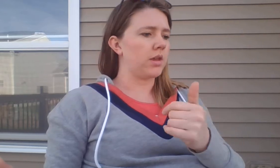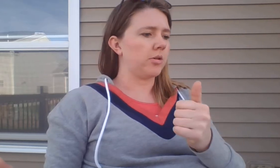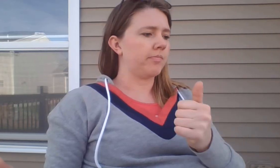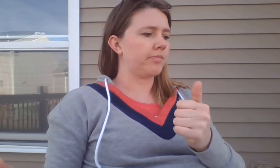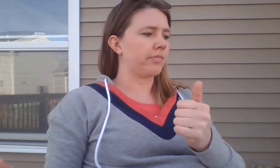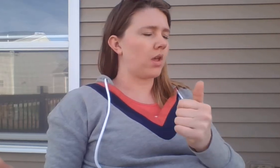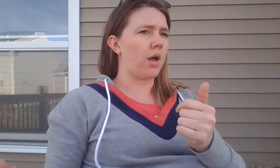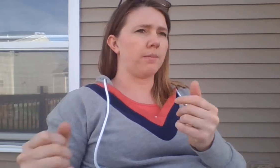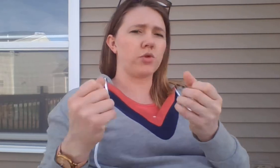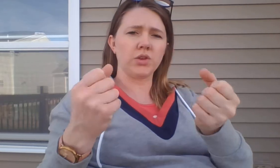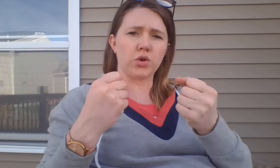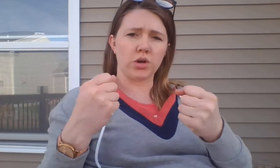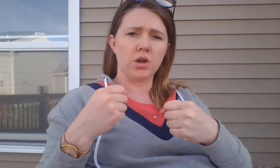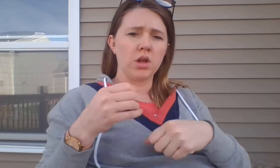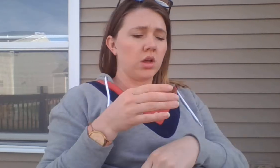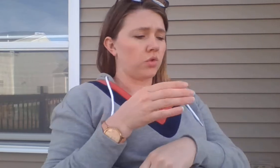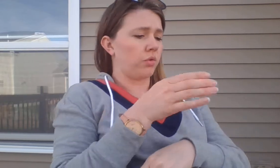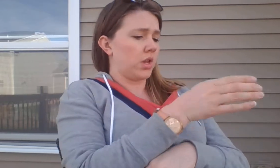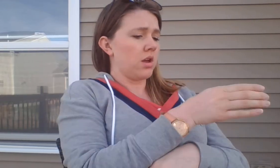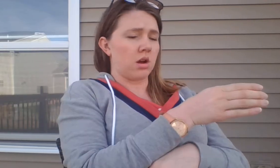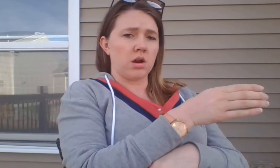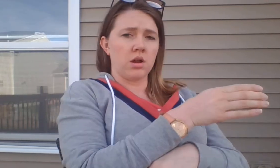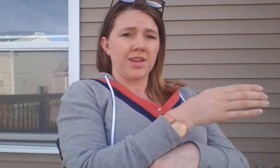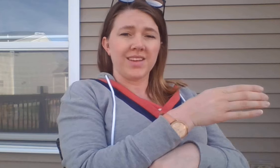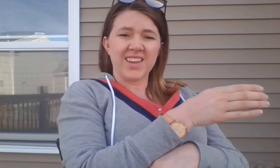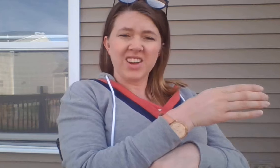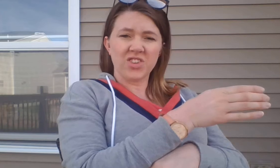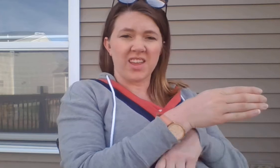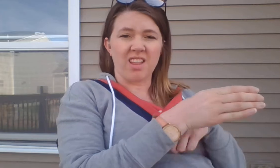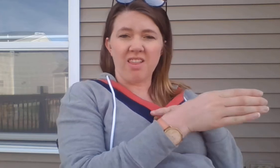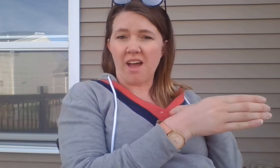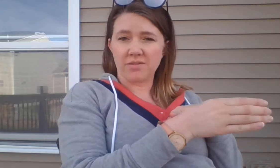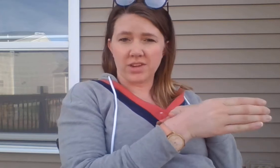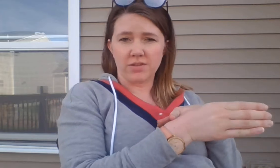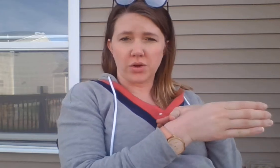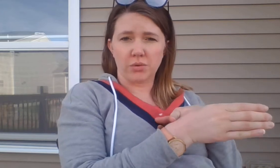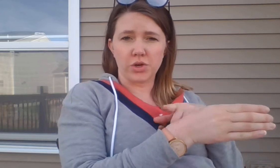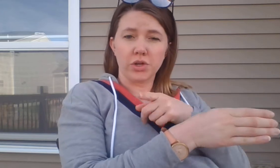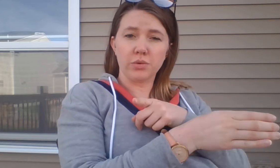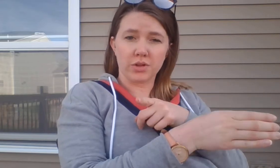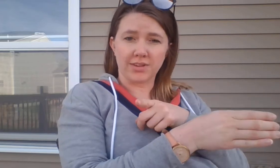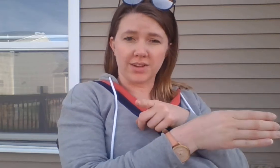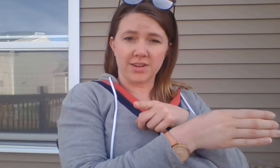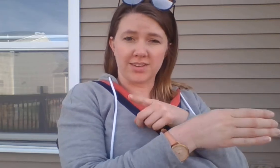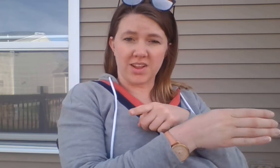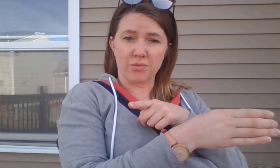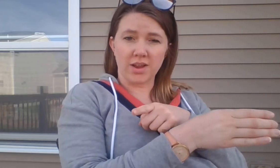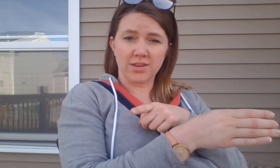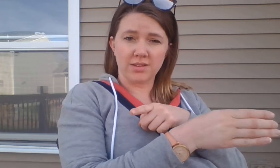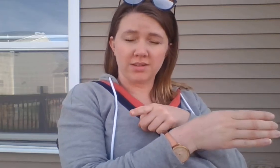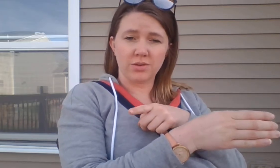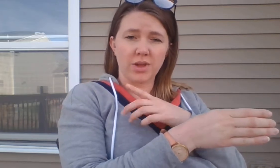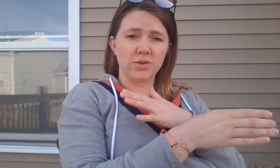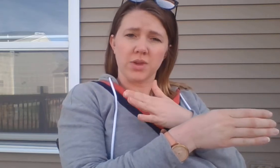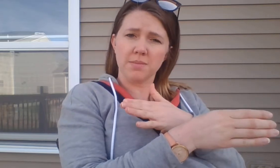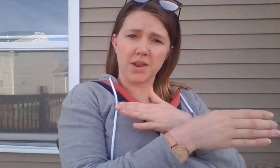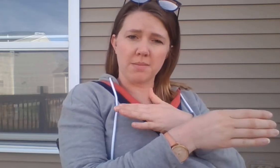the dresser is over here, it's actually on the left, even though to you it looks like it's on the right. Okay, so keep that in